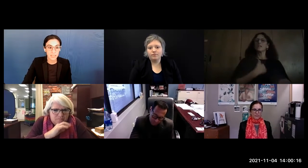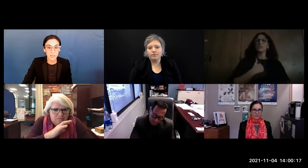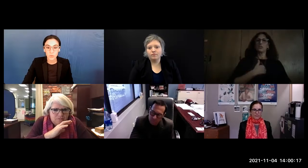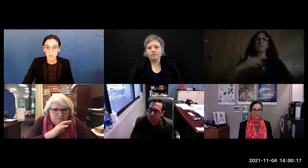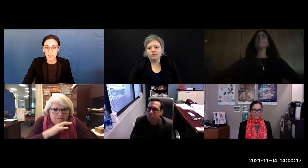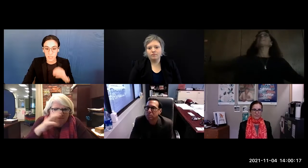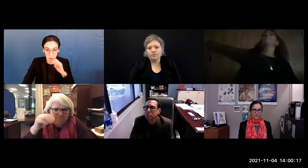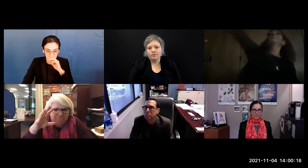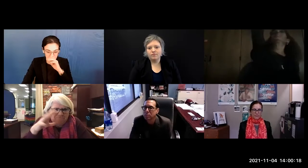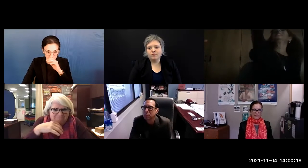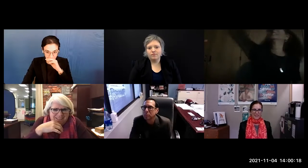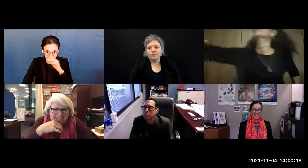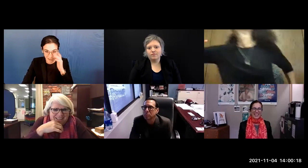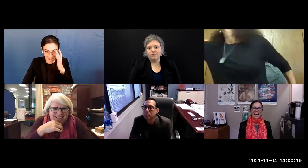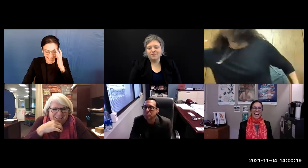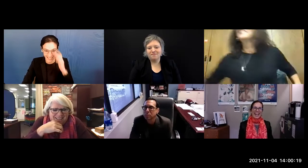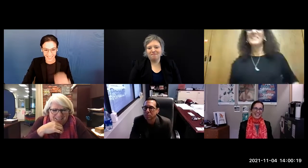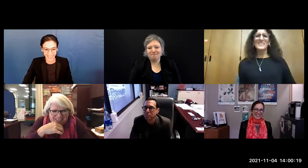months or yearly. Oh, I'm sorry.